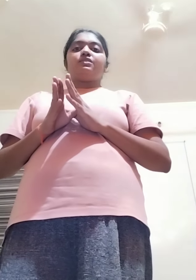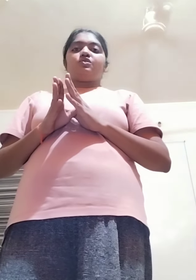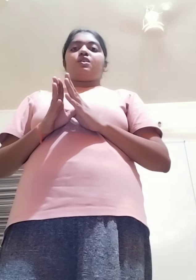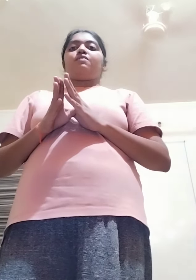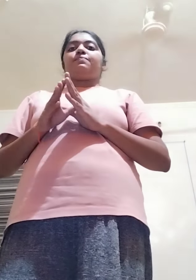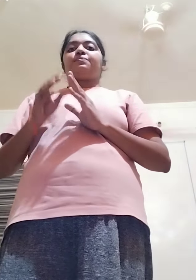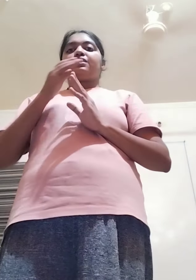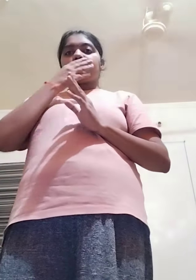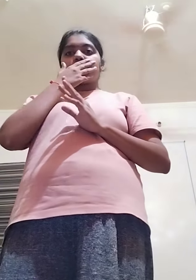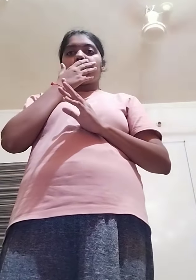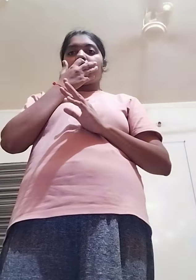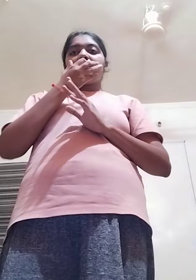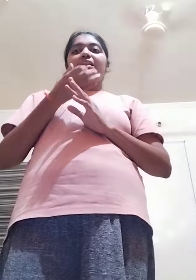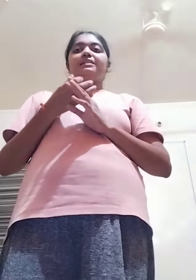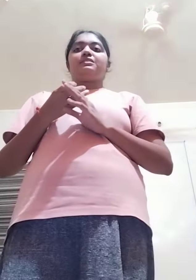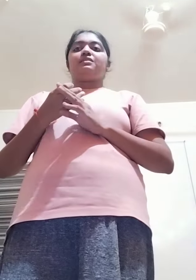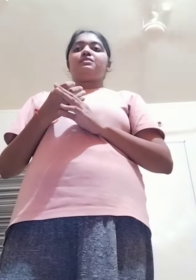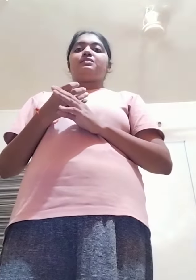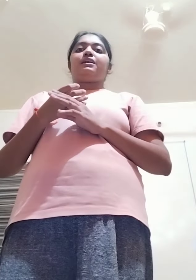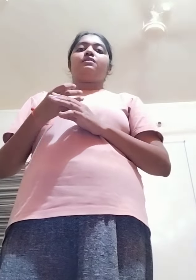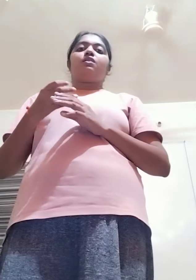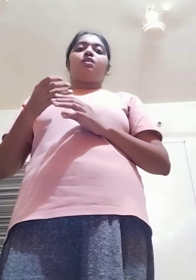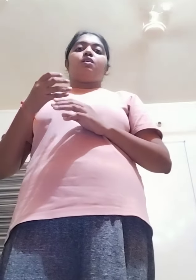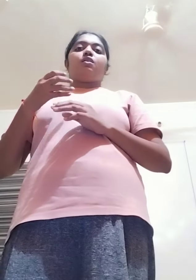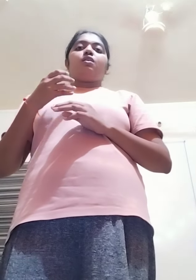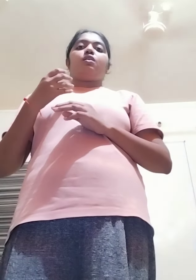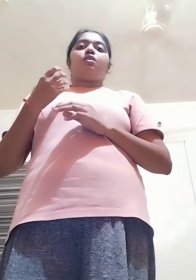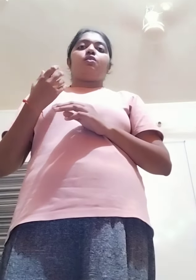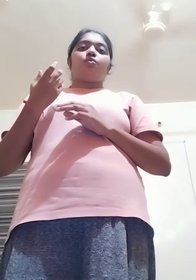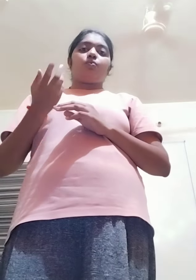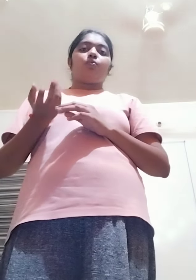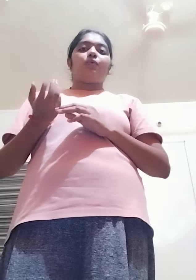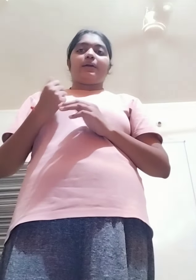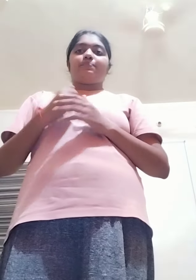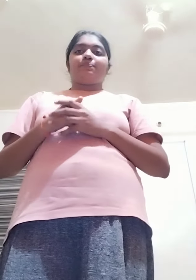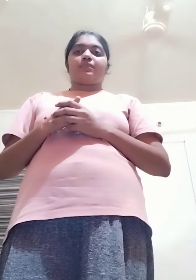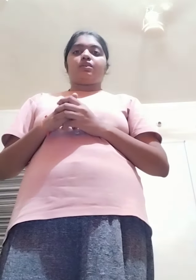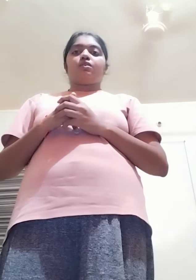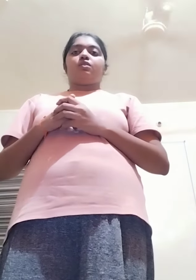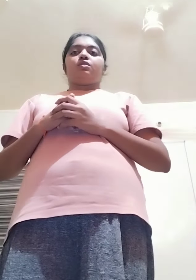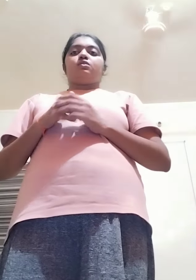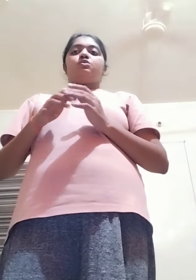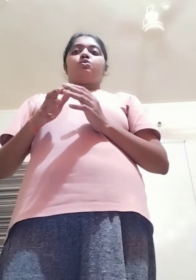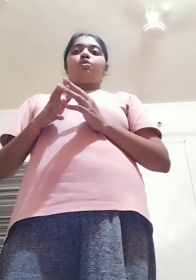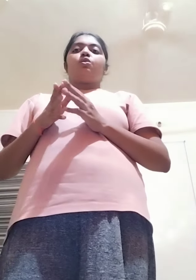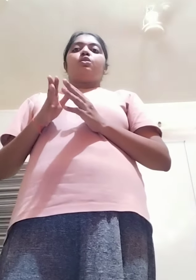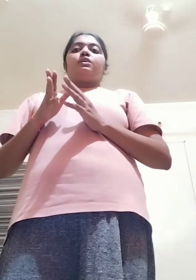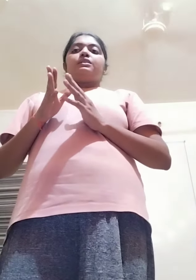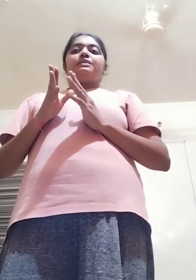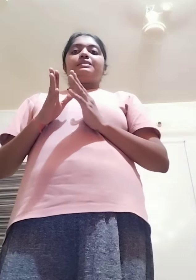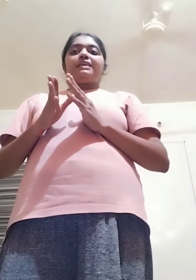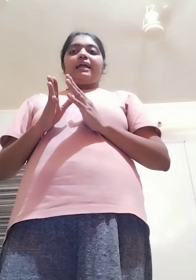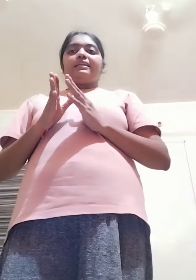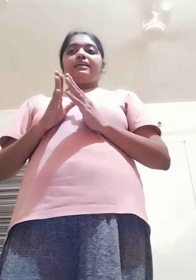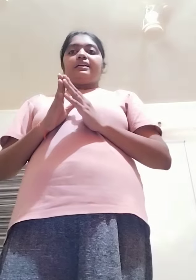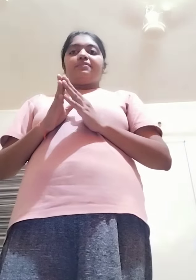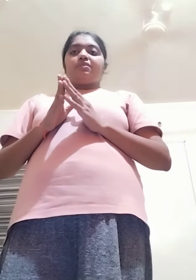Java. So let's understand why. So, the static keyword